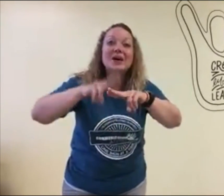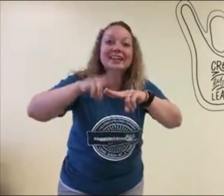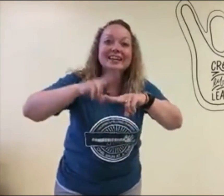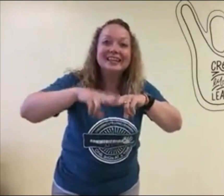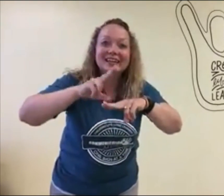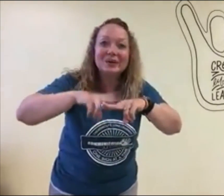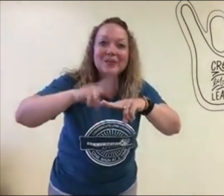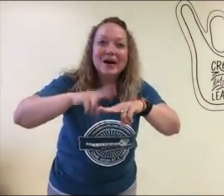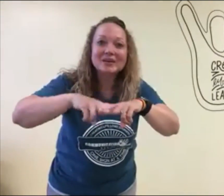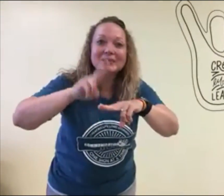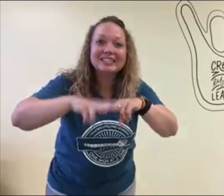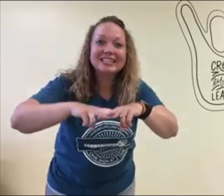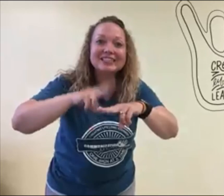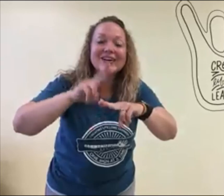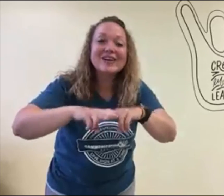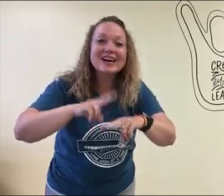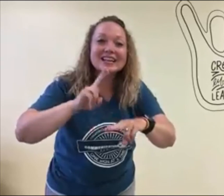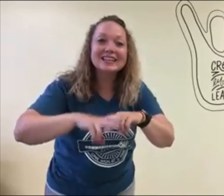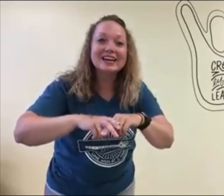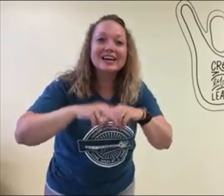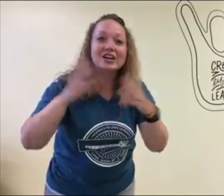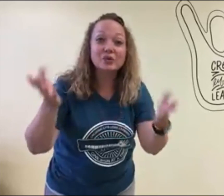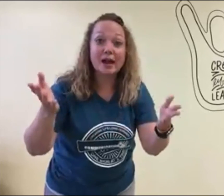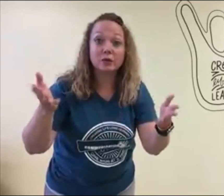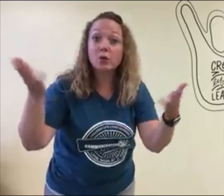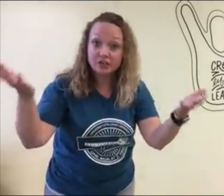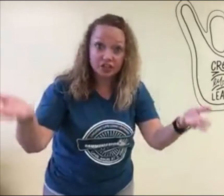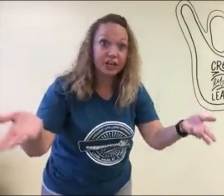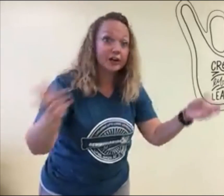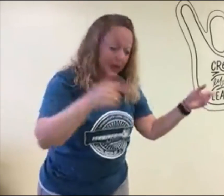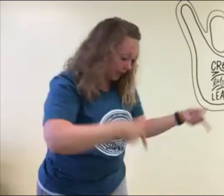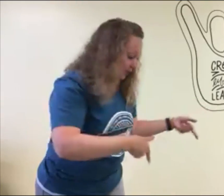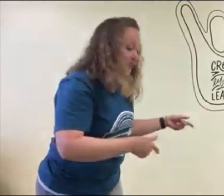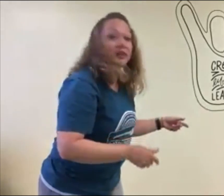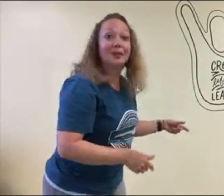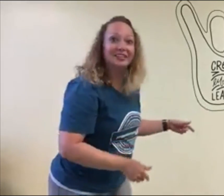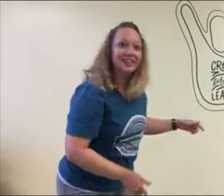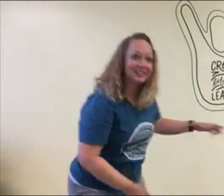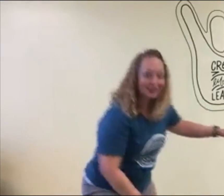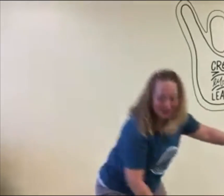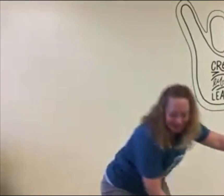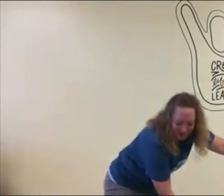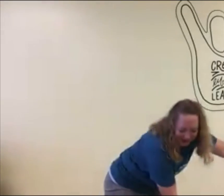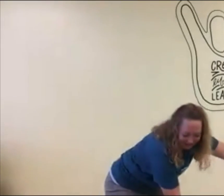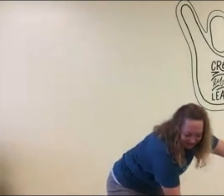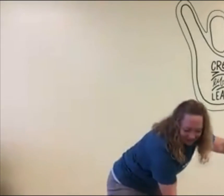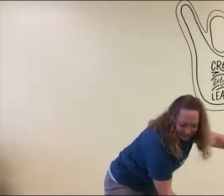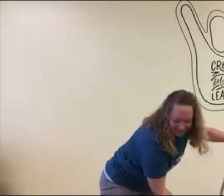little bottom sits on the ground or the chair. And I'm gonna sit on my chair, so let me get it back here.